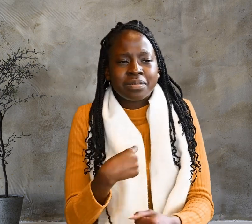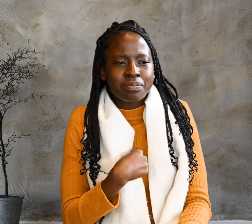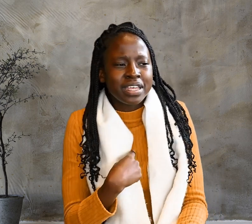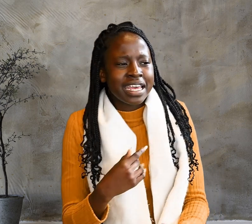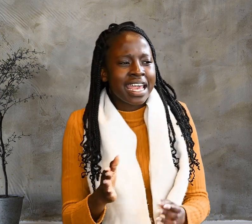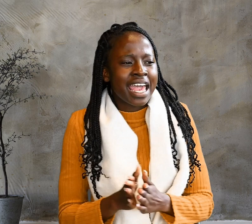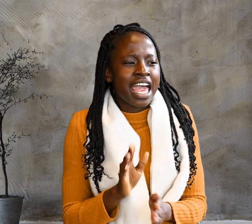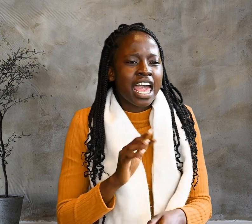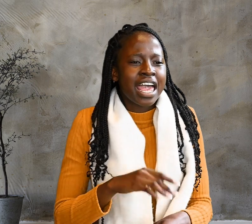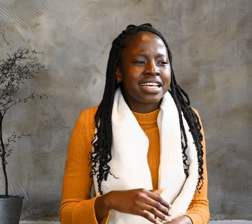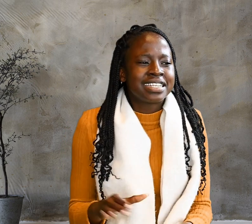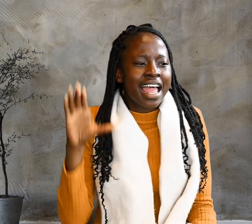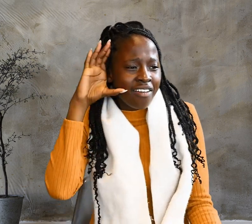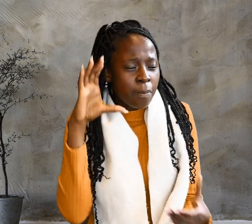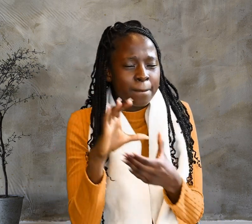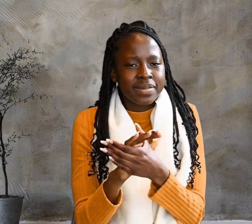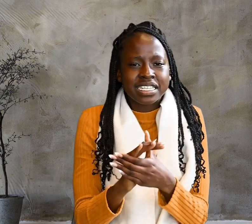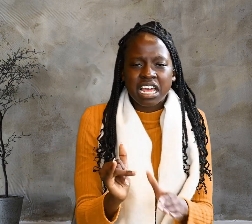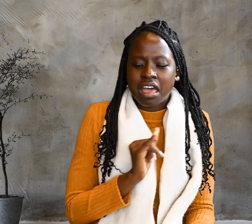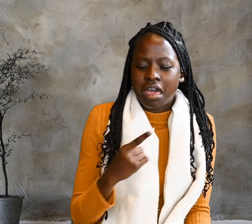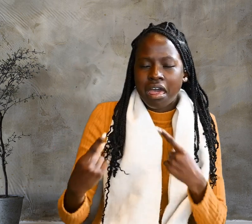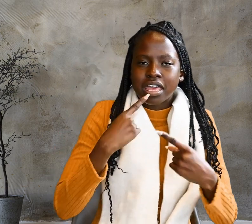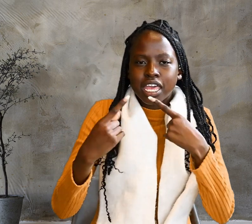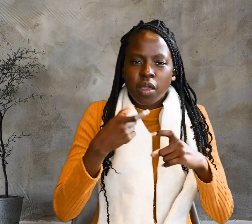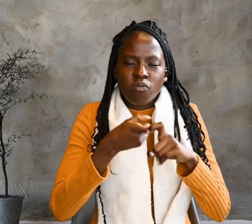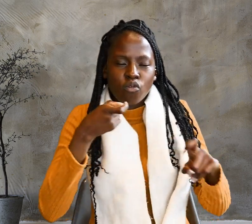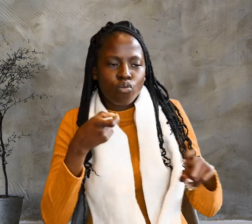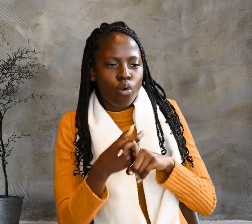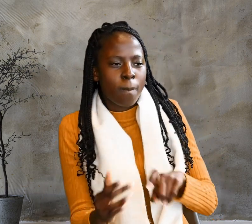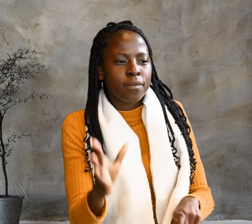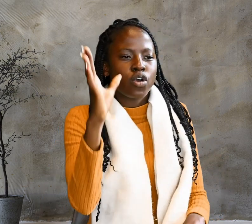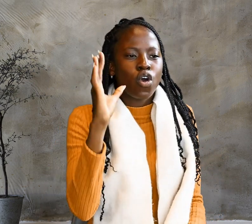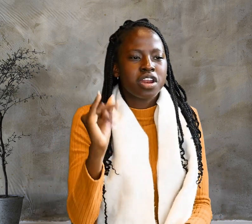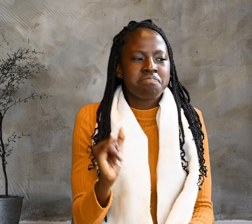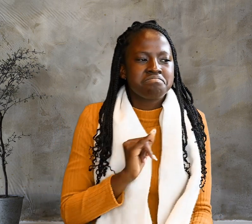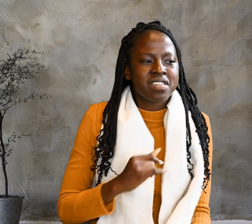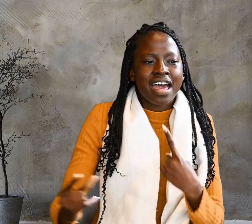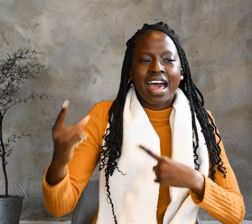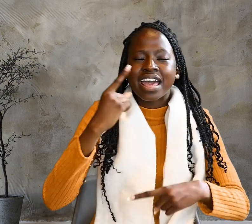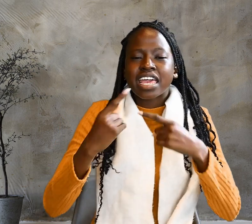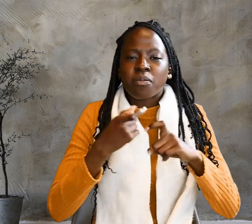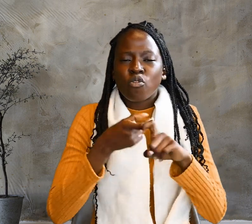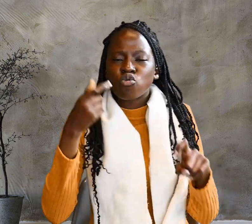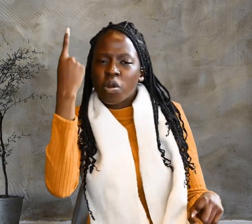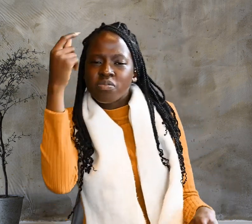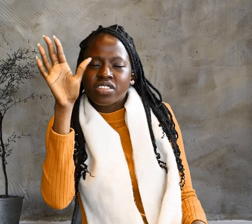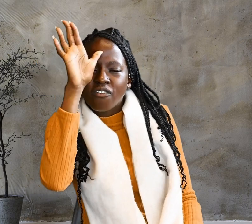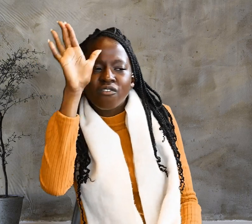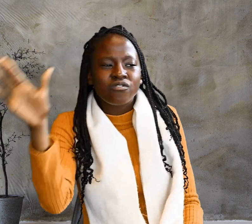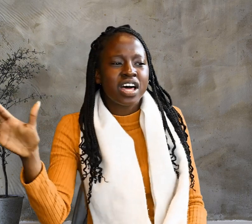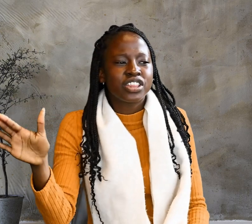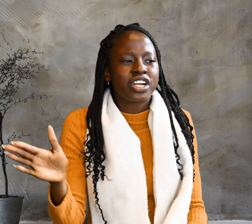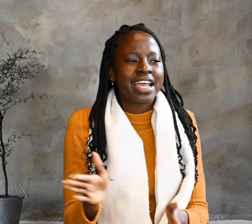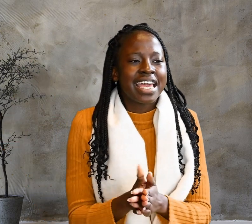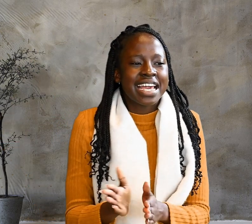have believed that I came from God. I came from the Father and entered the